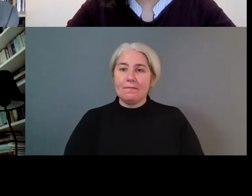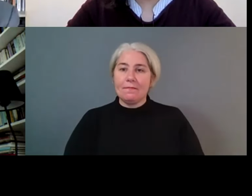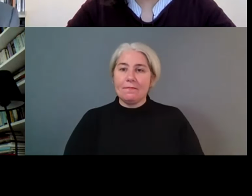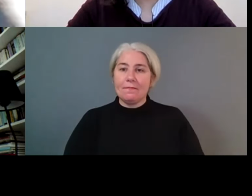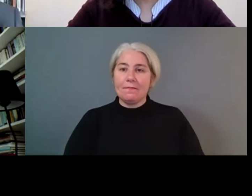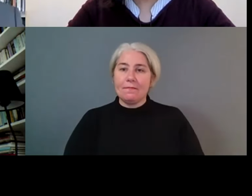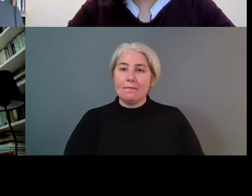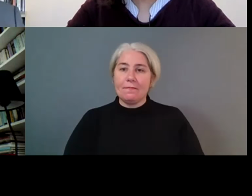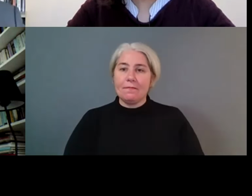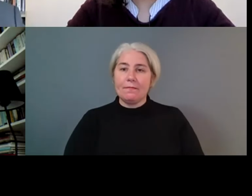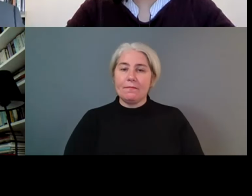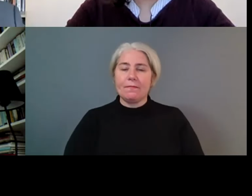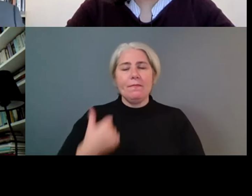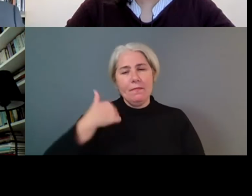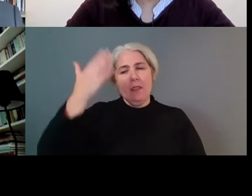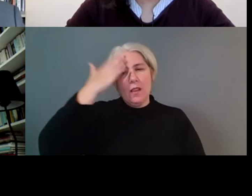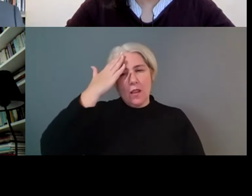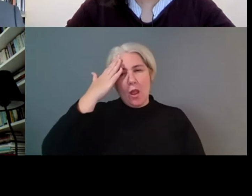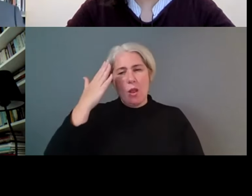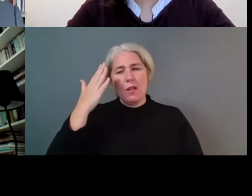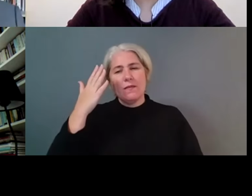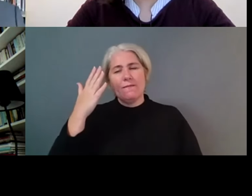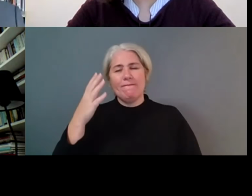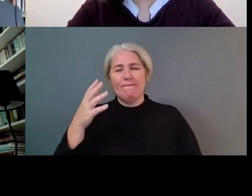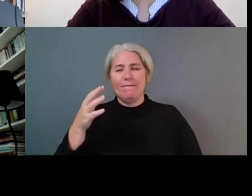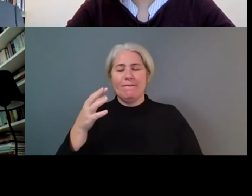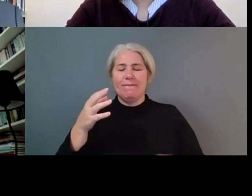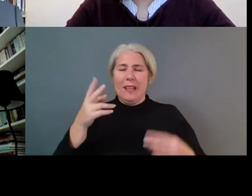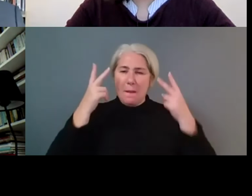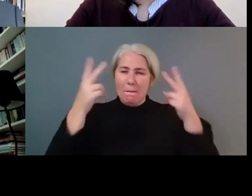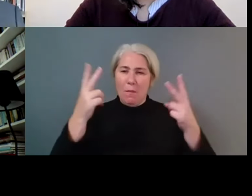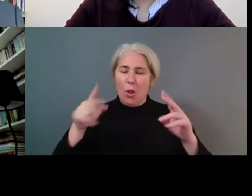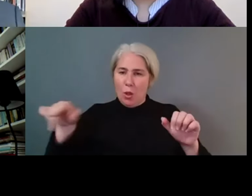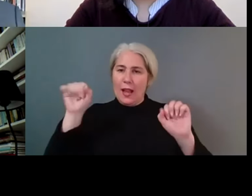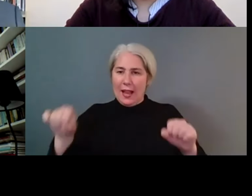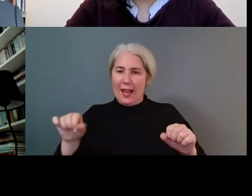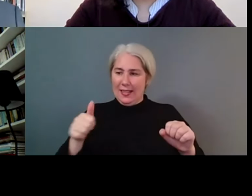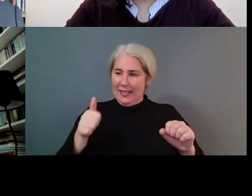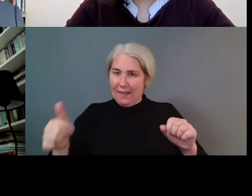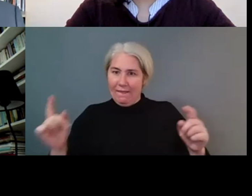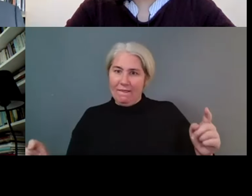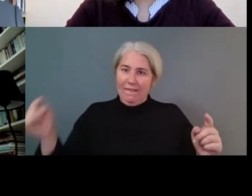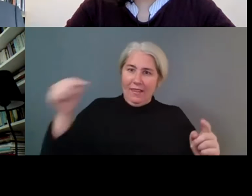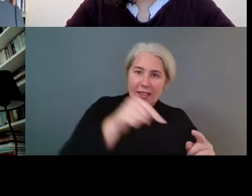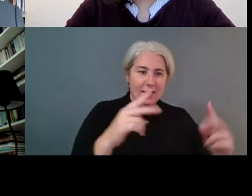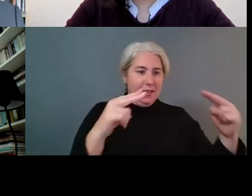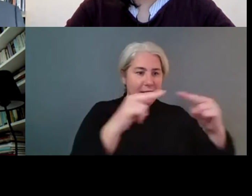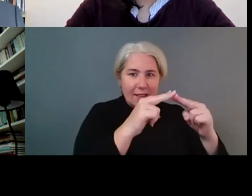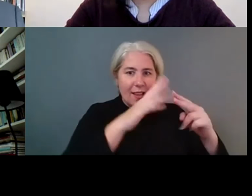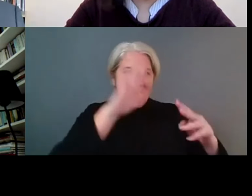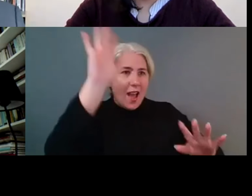personal contact is important, but it can be achieved also through, you know, written submission